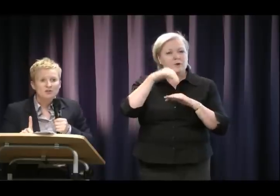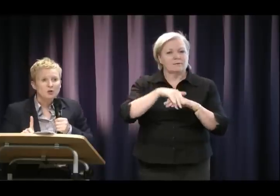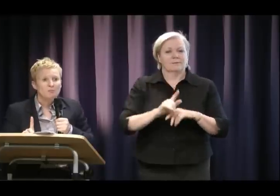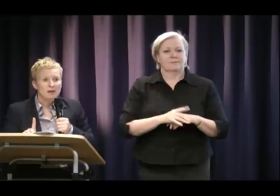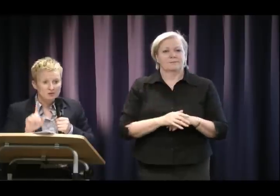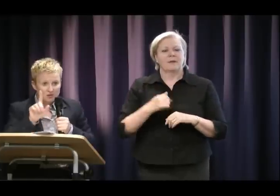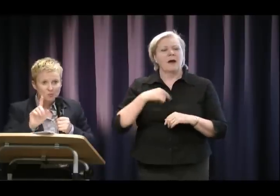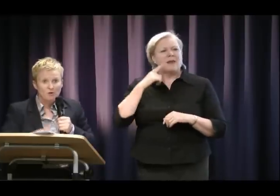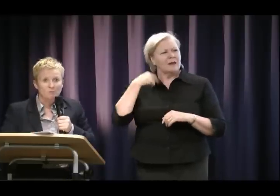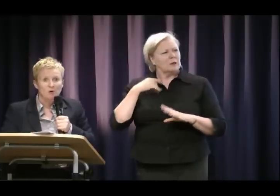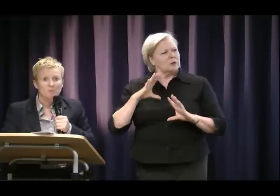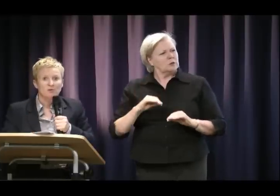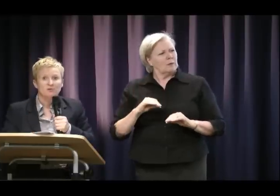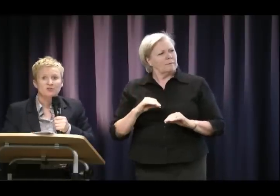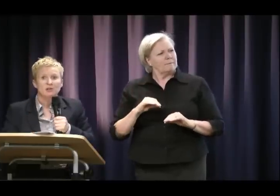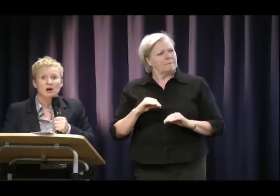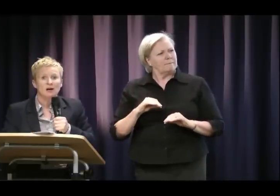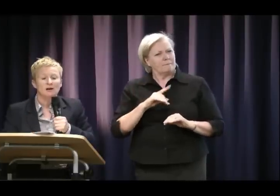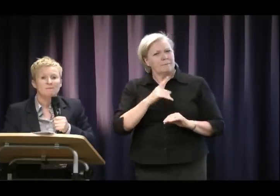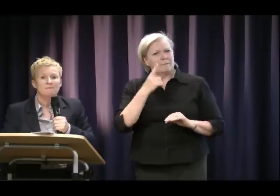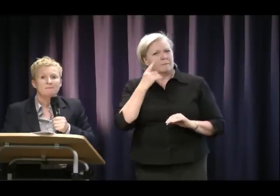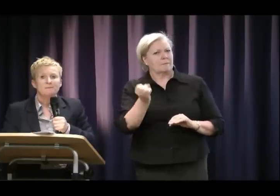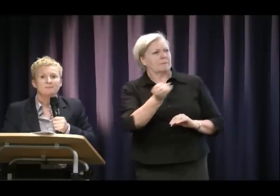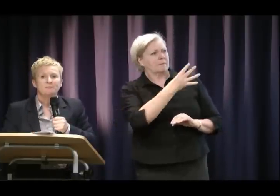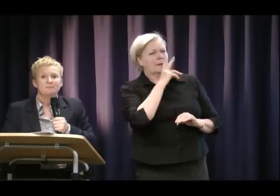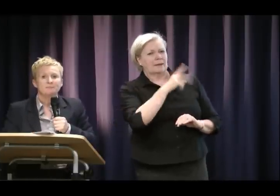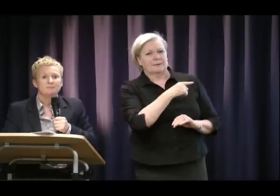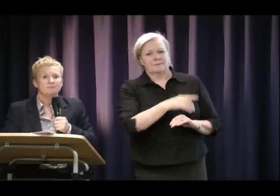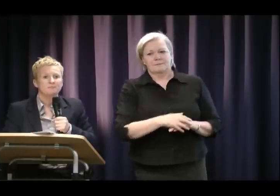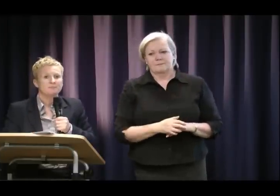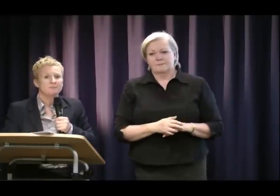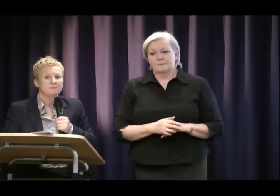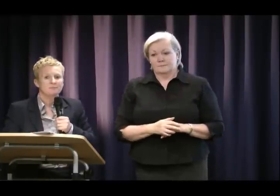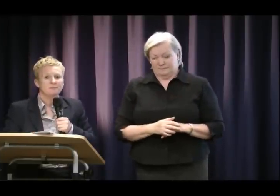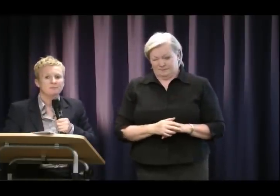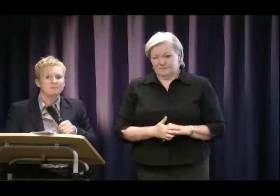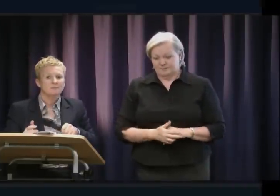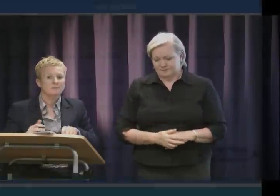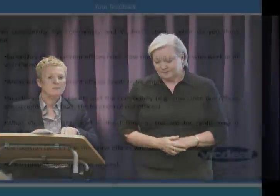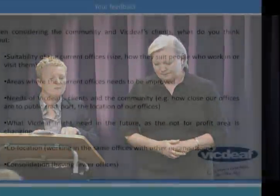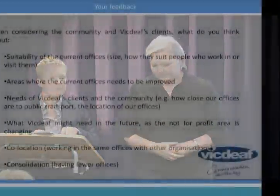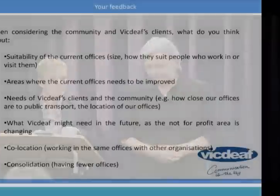I might stop there just while you pop the slide up.